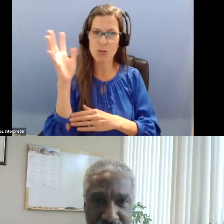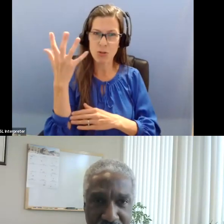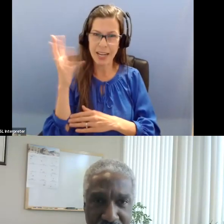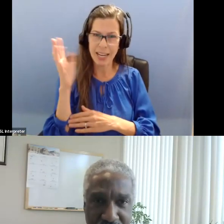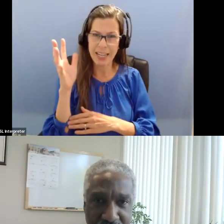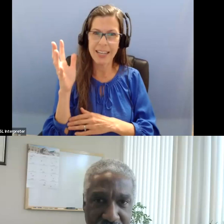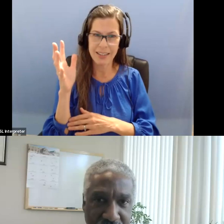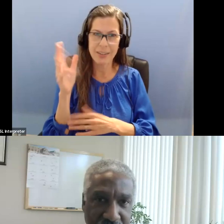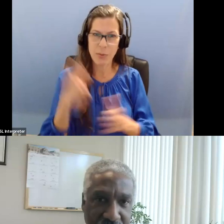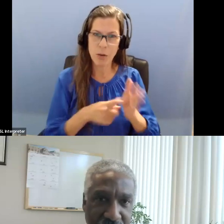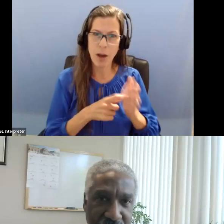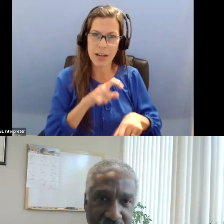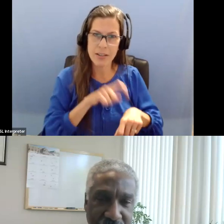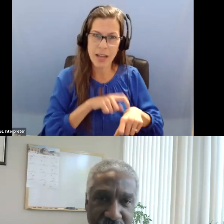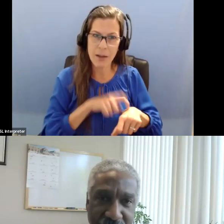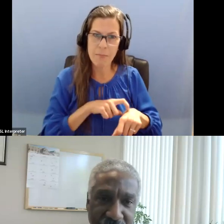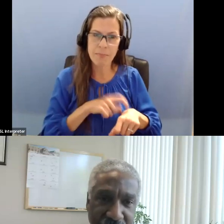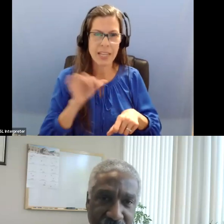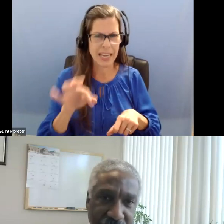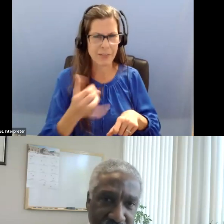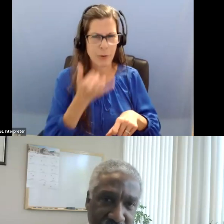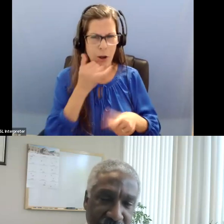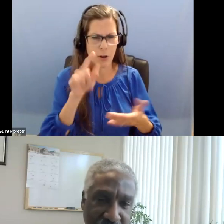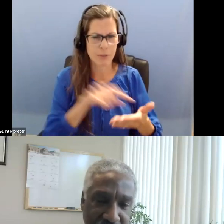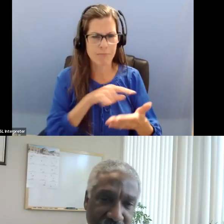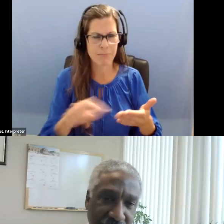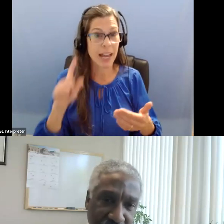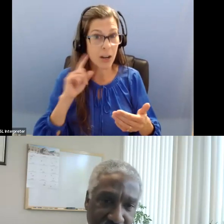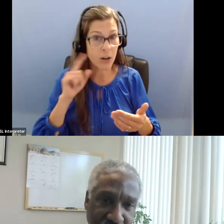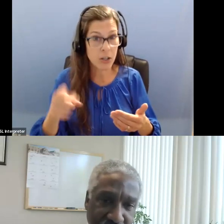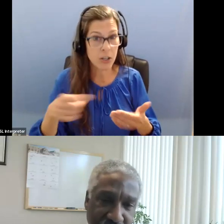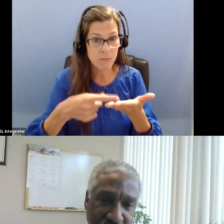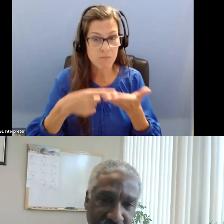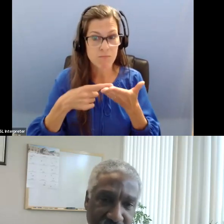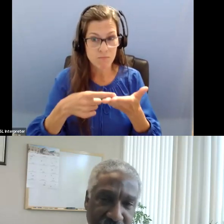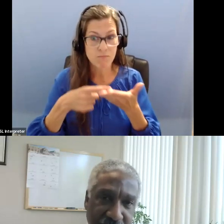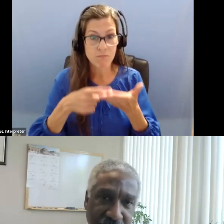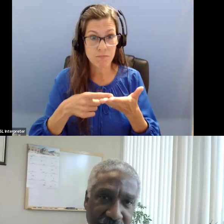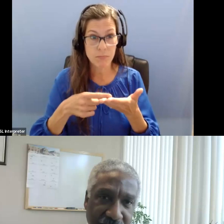heard you, and please correct me if I have this wrong, talking about how